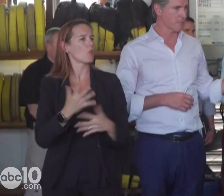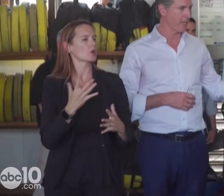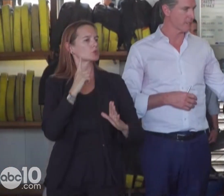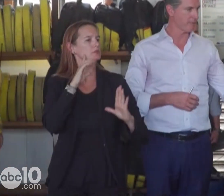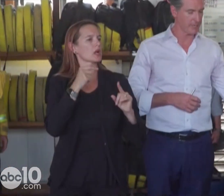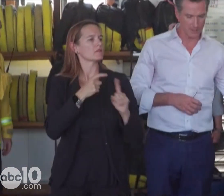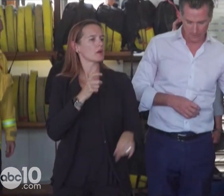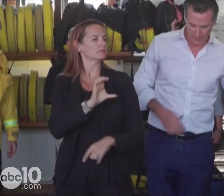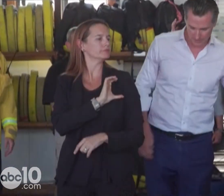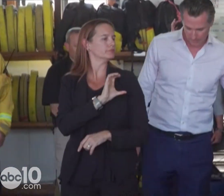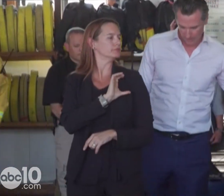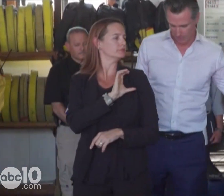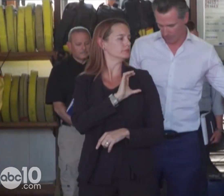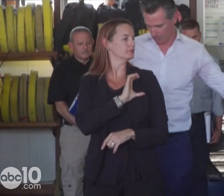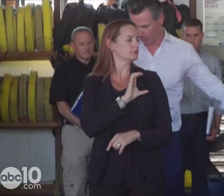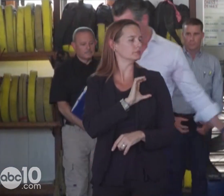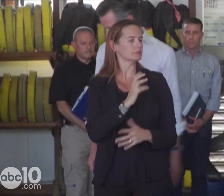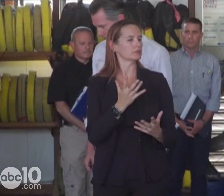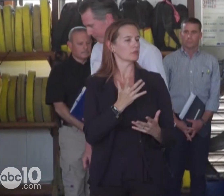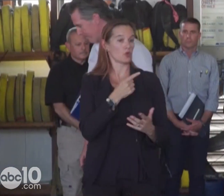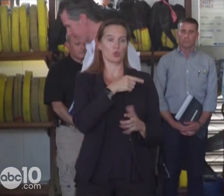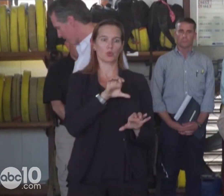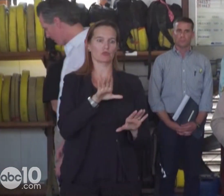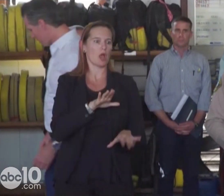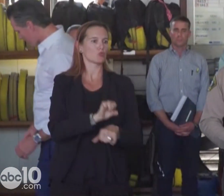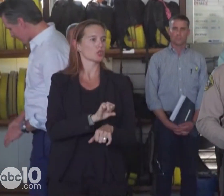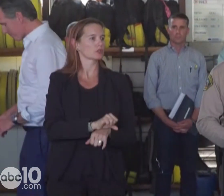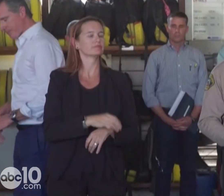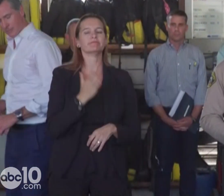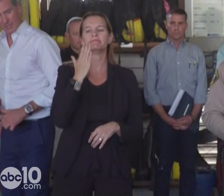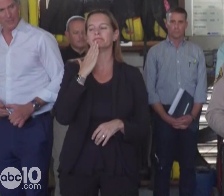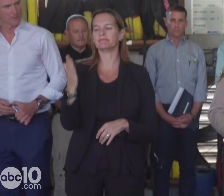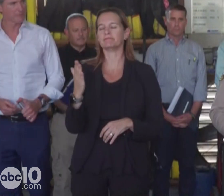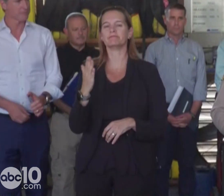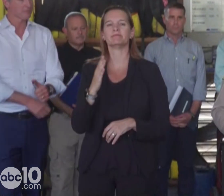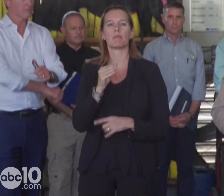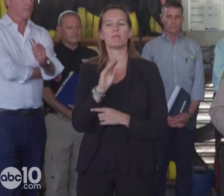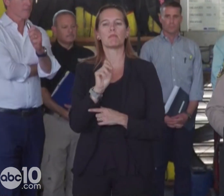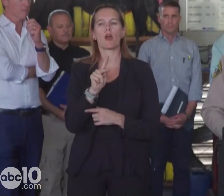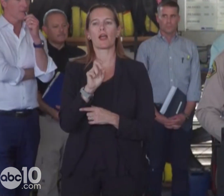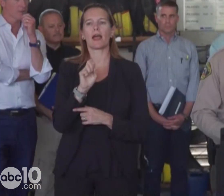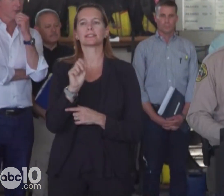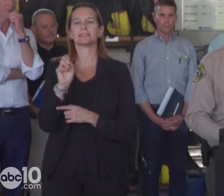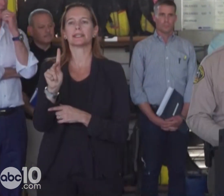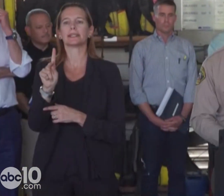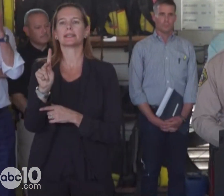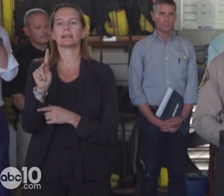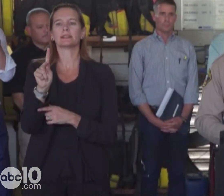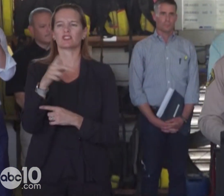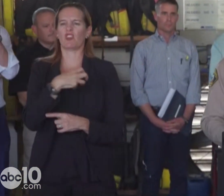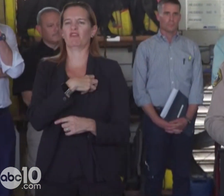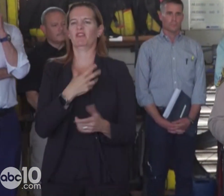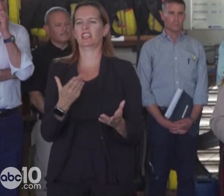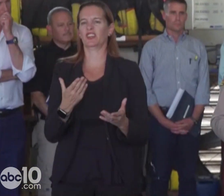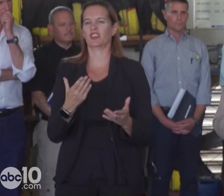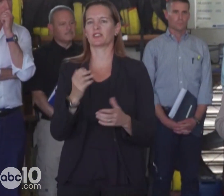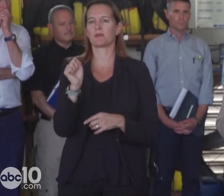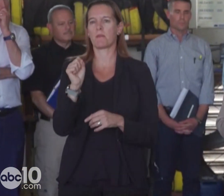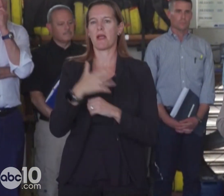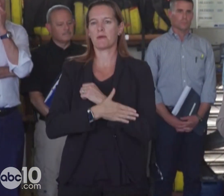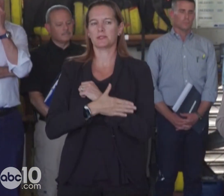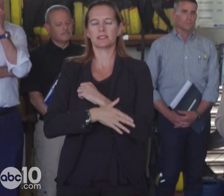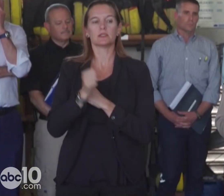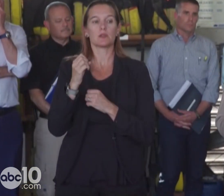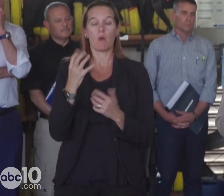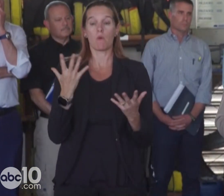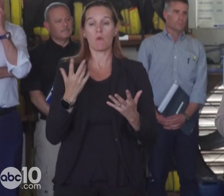safety perspective and how you guys are doing heroic work. Thank you. My name is Mark Essick. I'm the sheriff of Sonoma County. So some of the things that we've taken